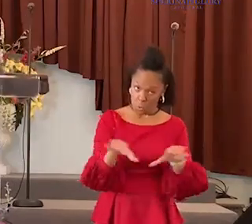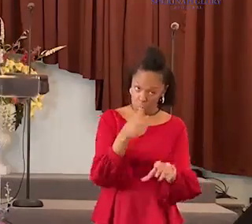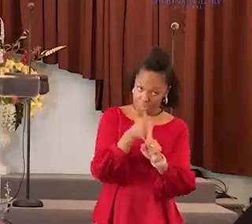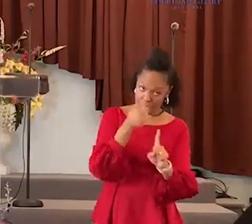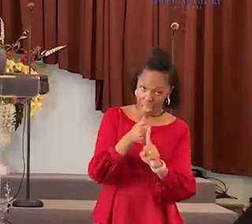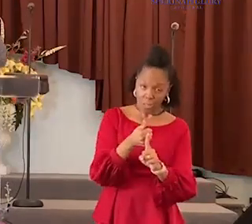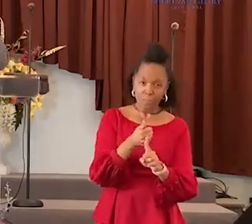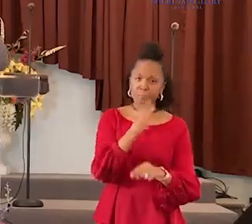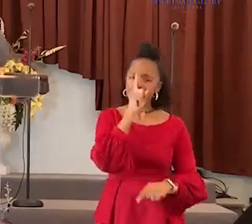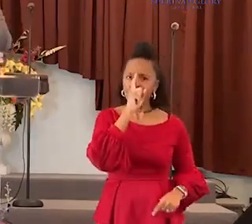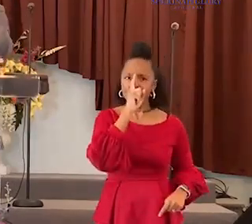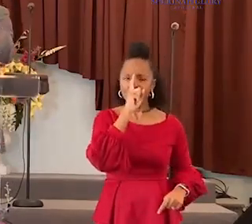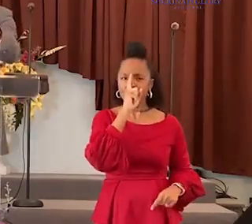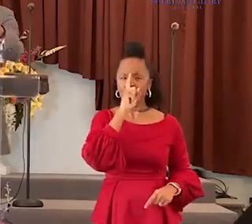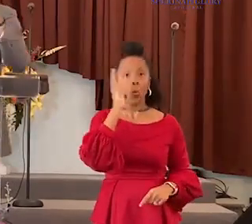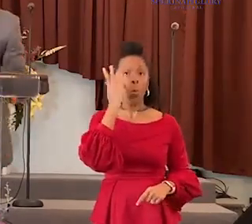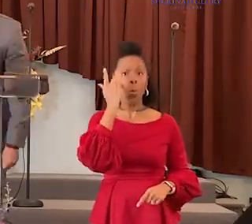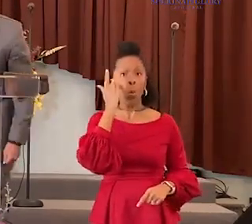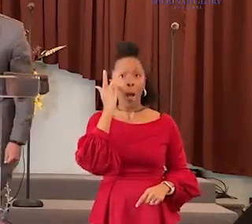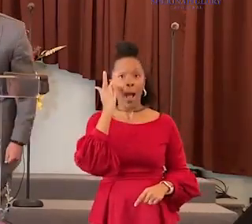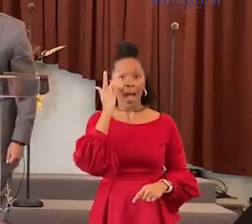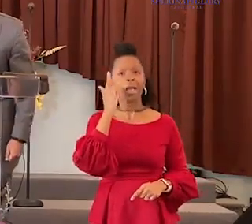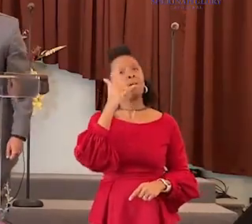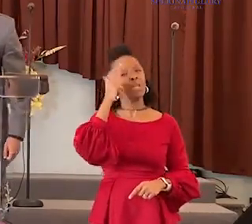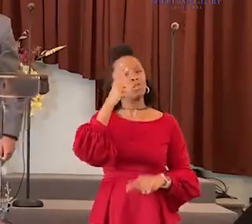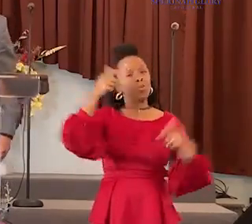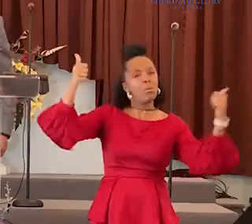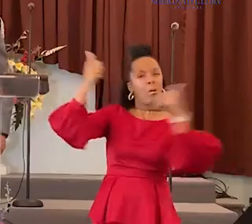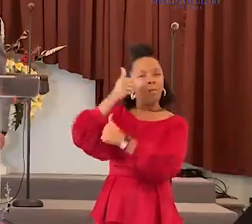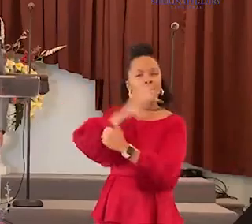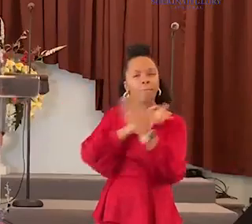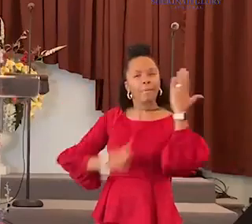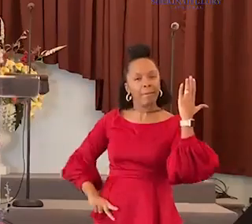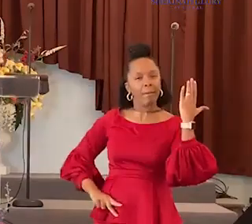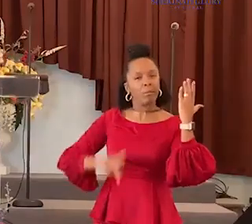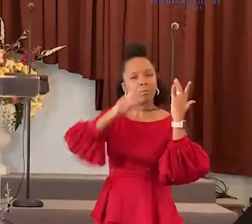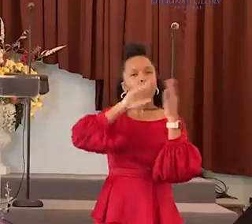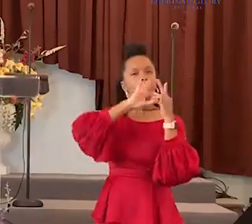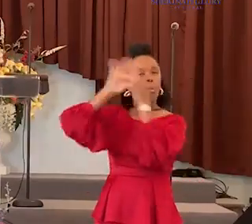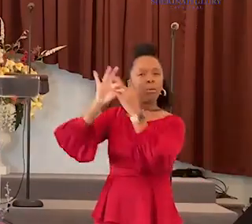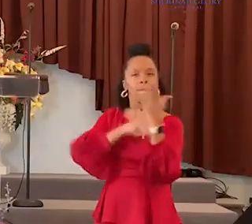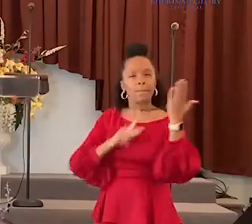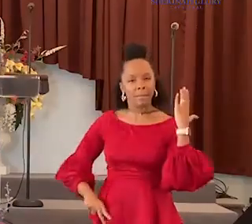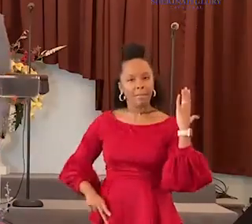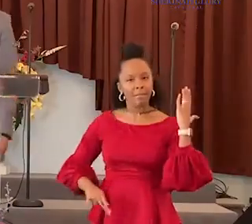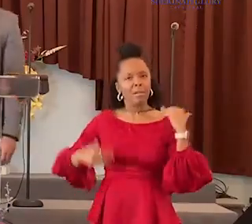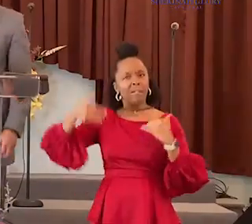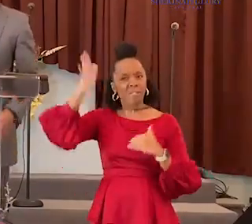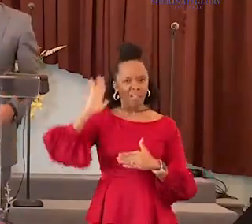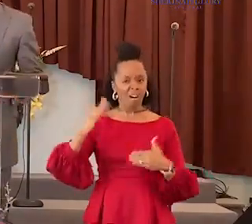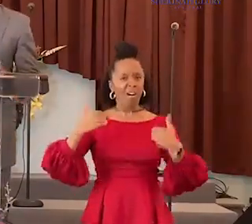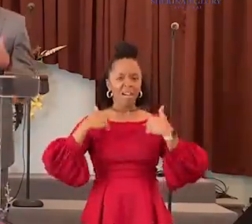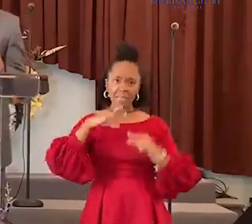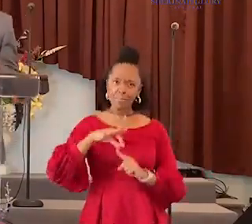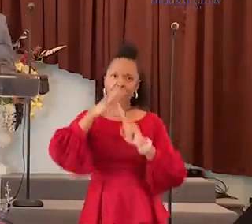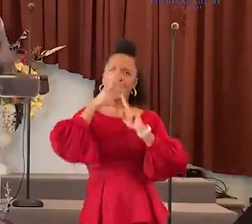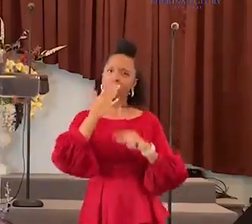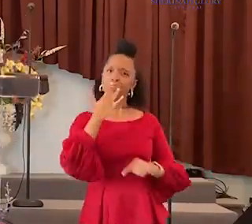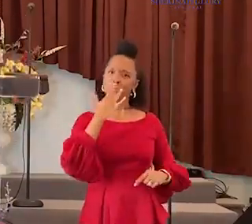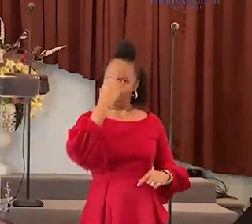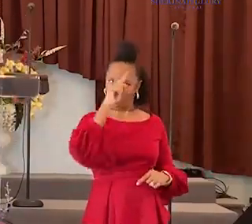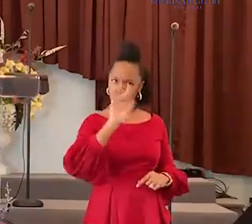simply because you belong to the king. The favor of God is on your life. The